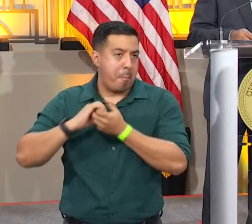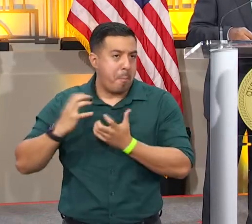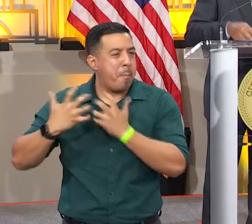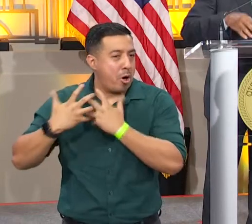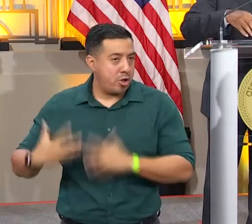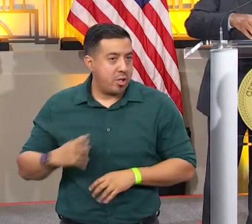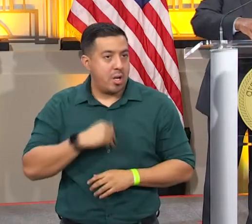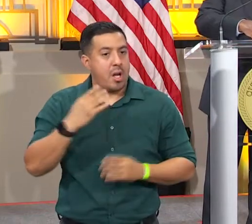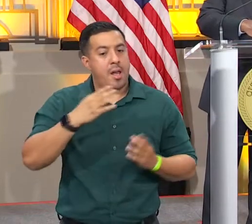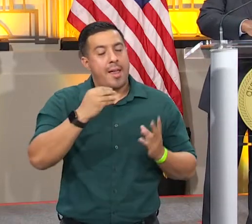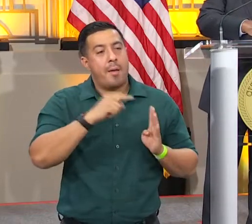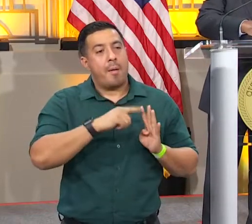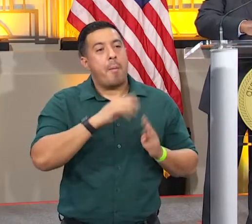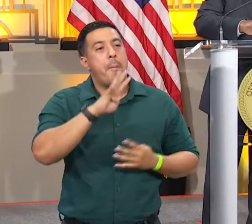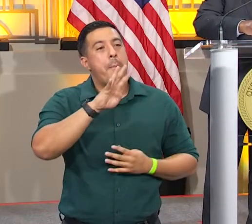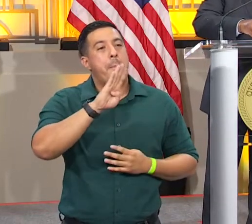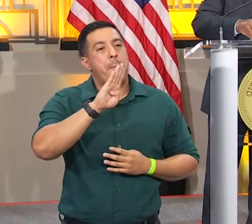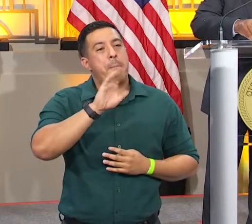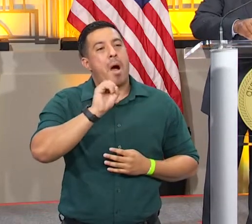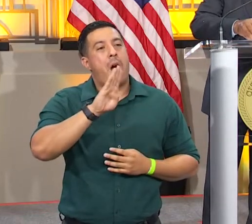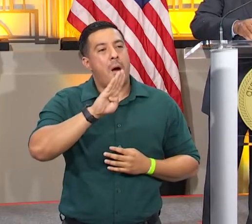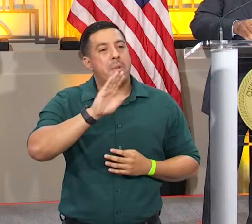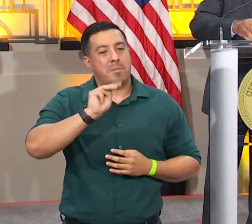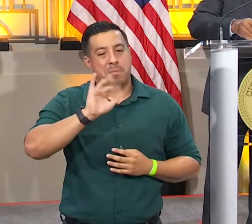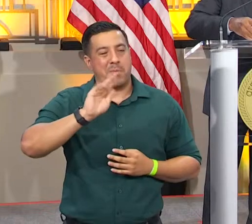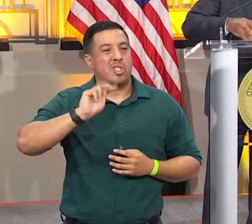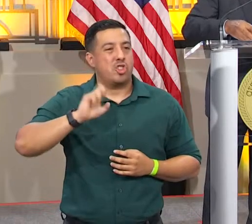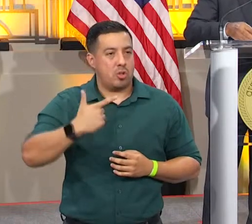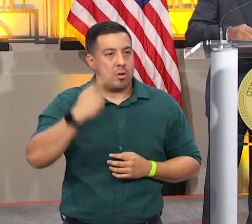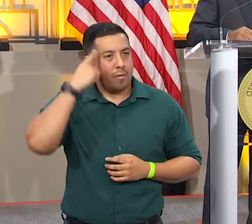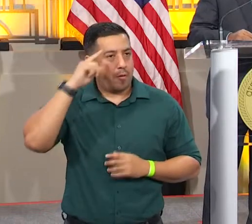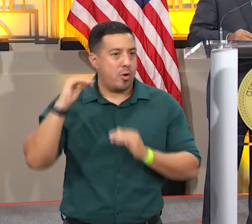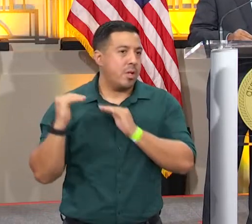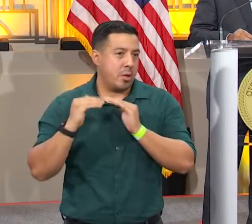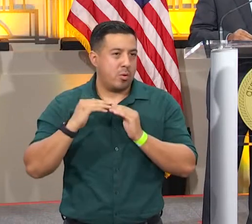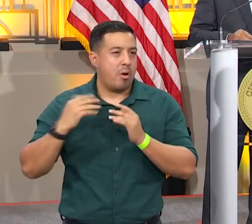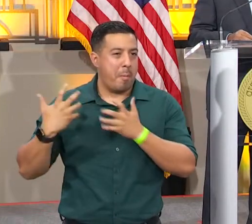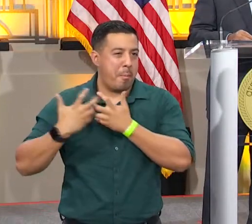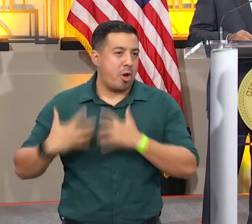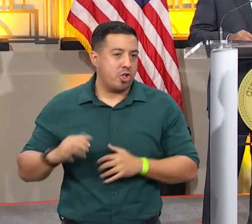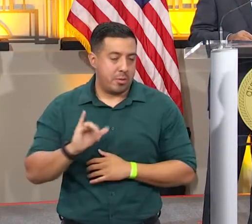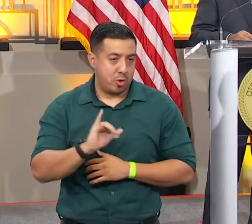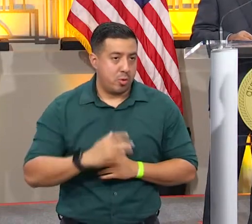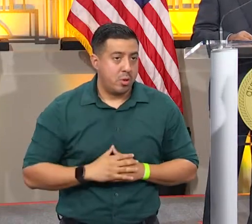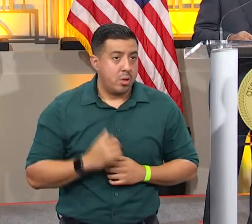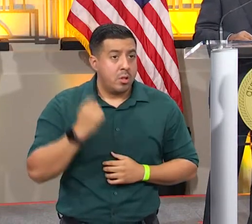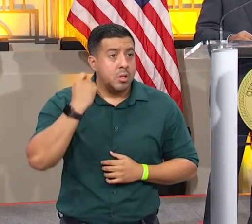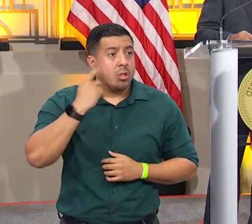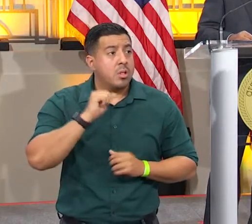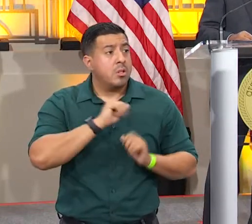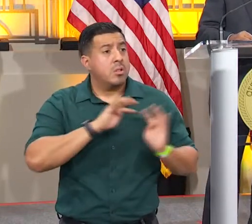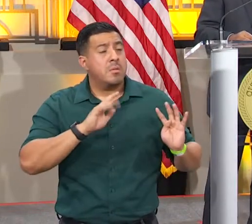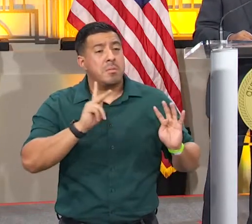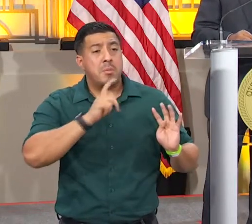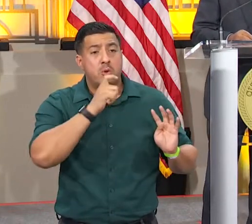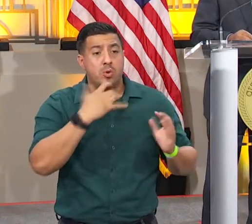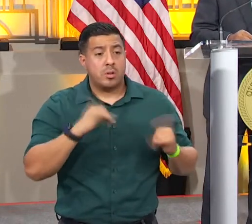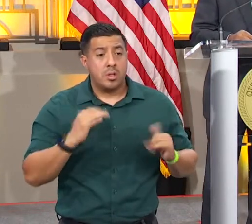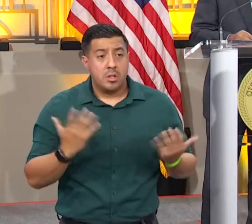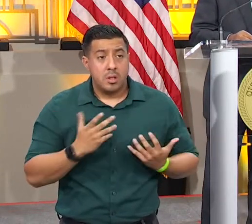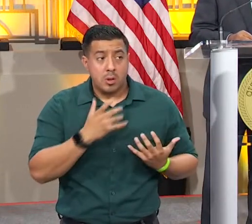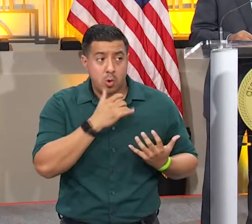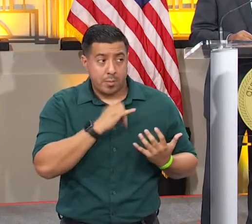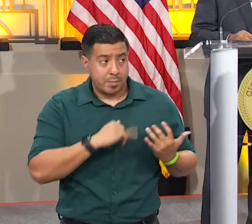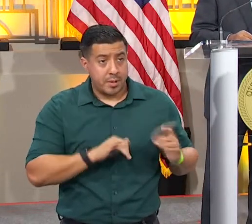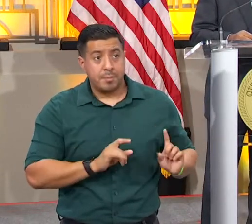Mitchell, President of the Bay Area Houston Economic Partnership. One other person I know would be here if he wasn't